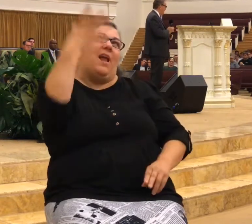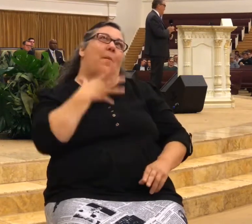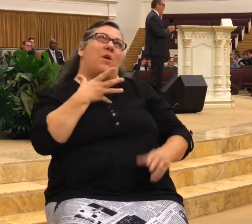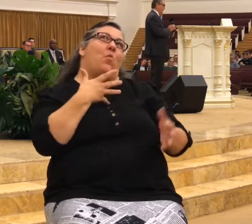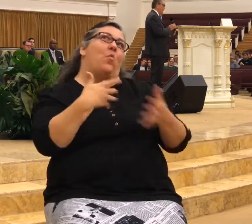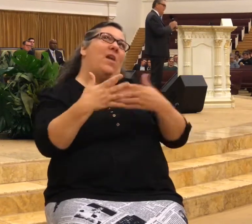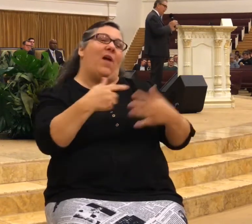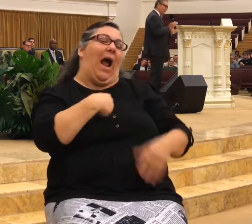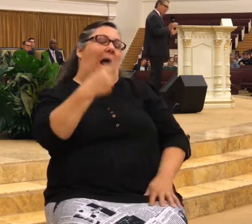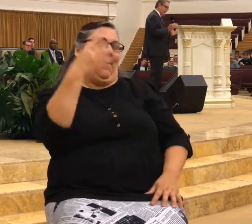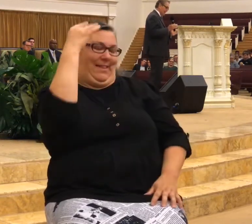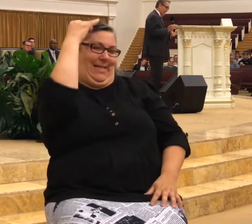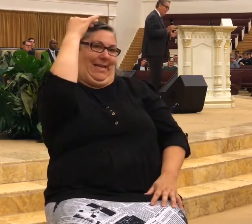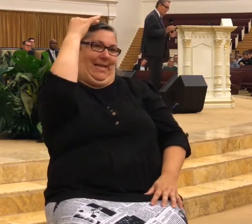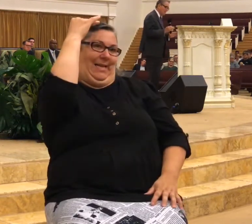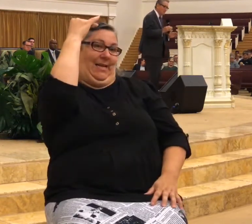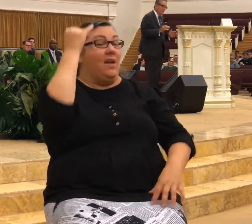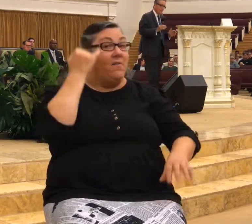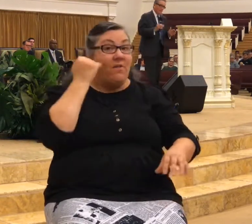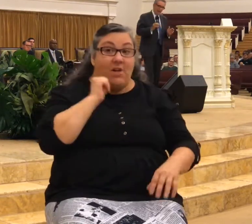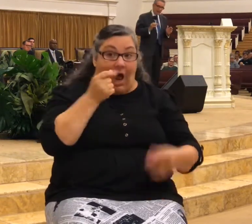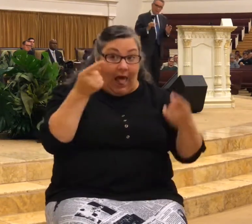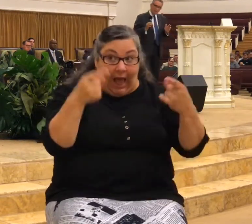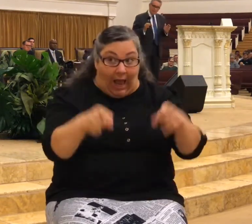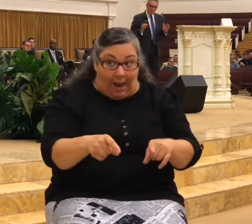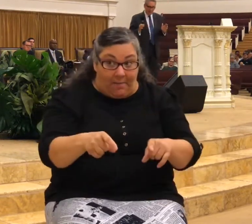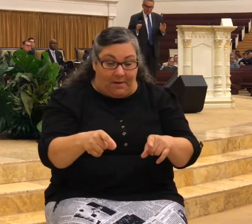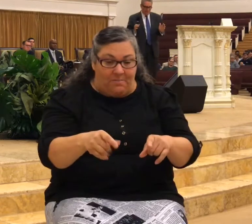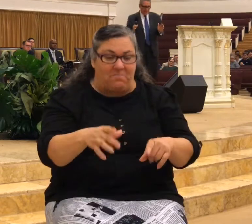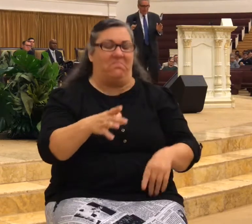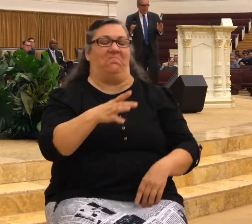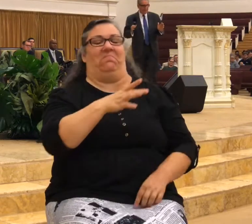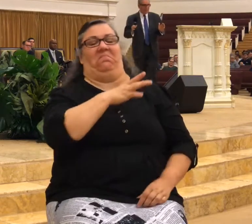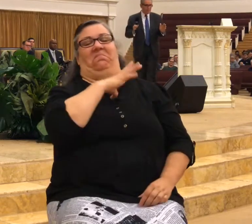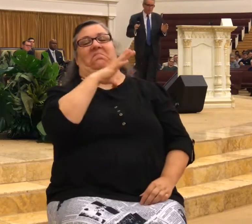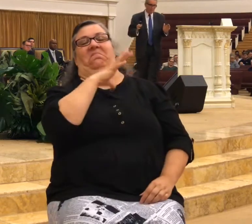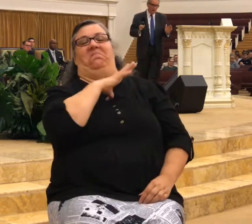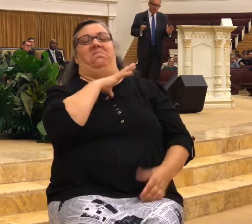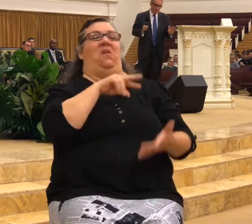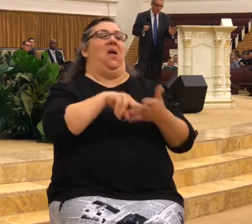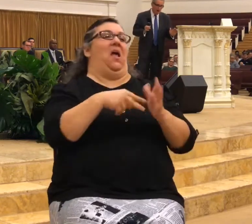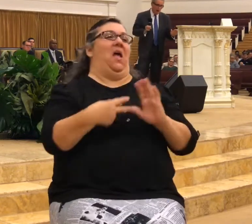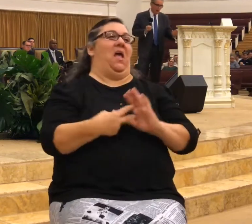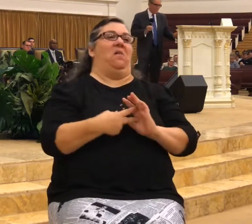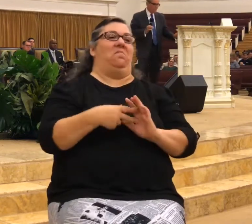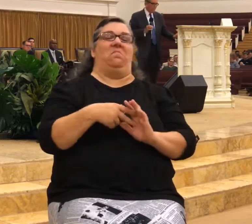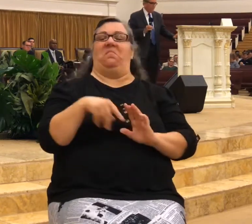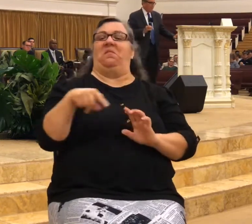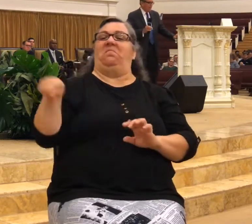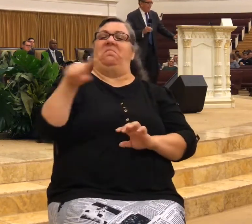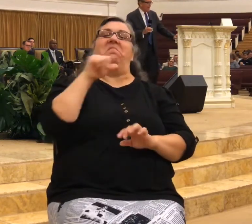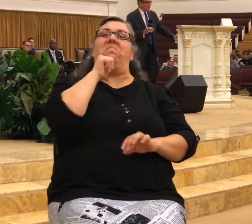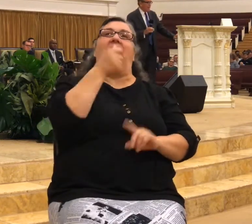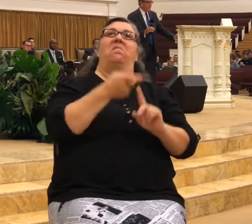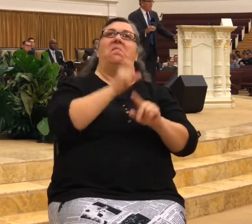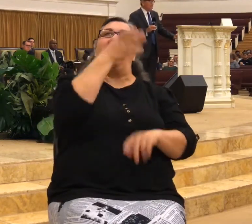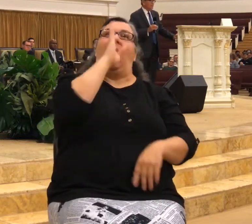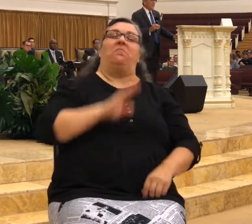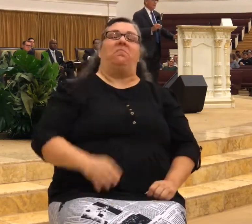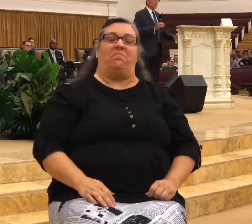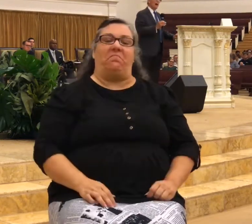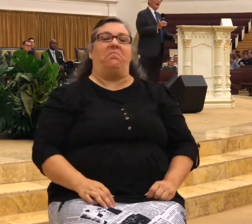now, and if that doesn't happen, that would be my sign that this is not from God. And he